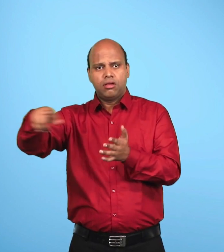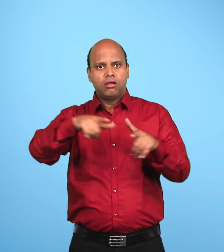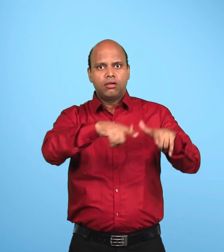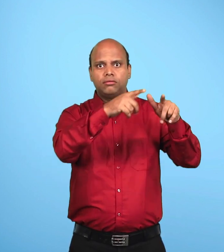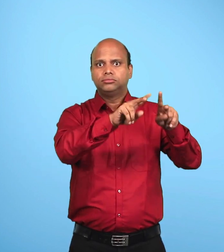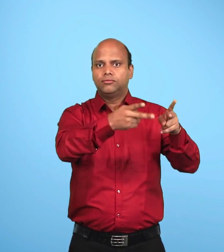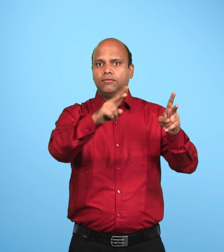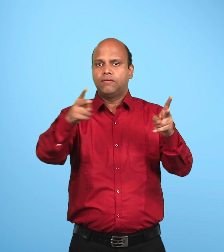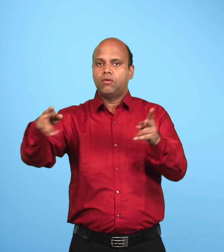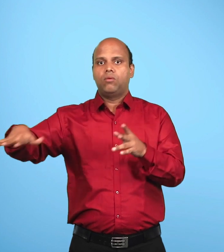other regions.